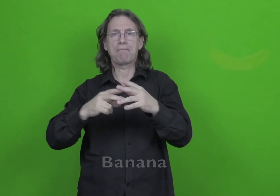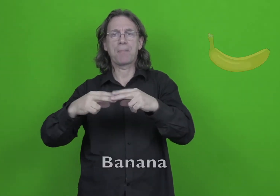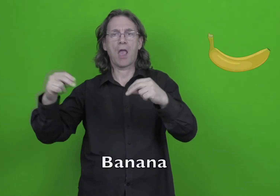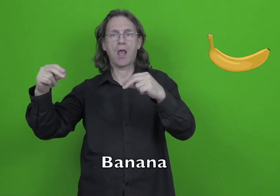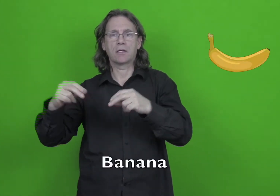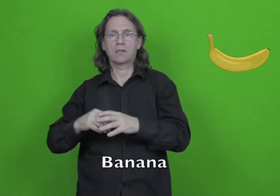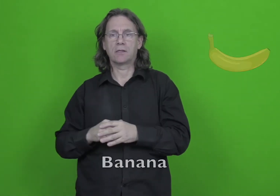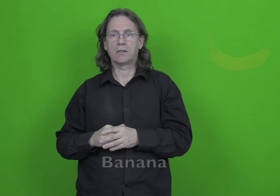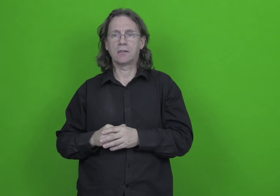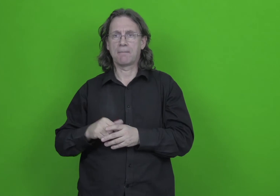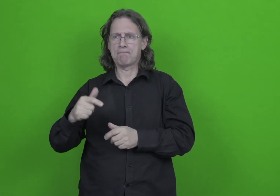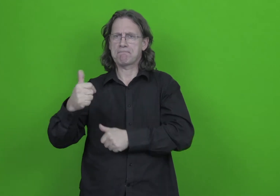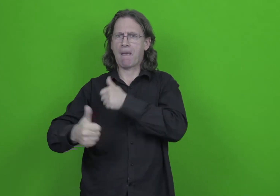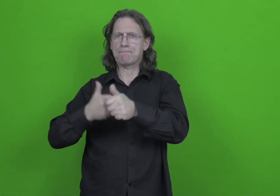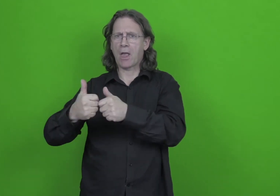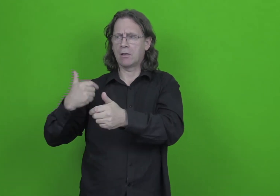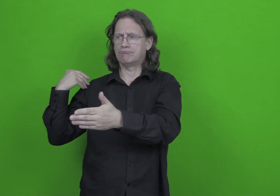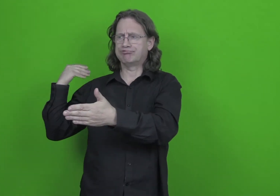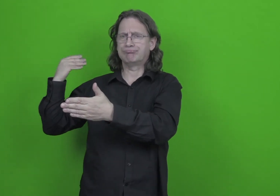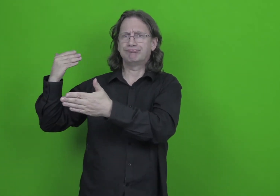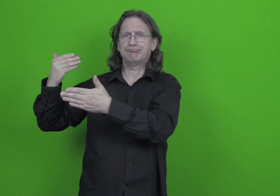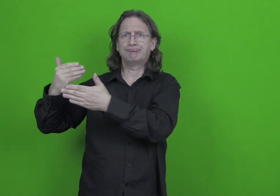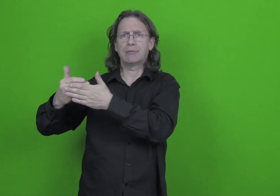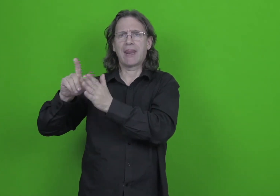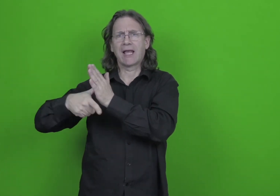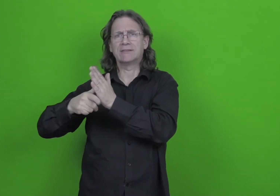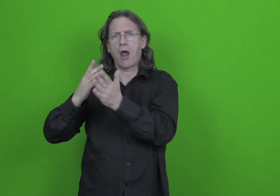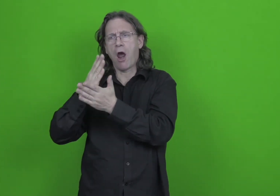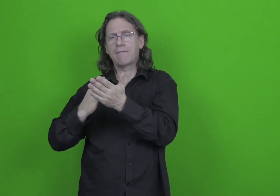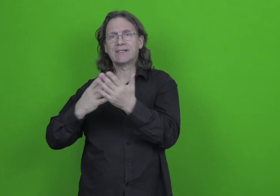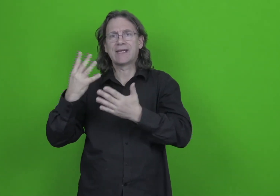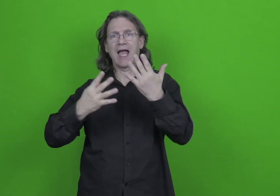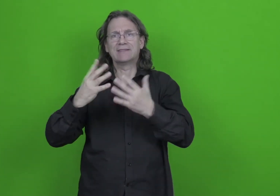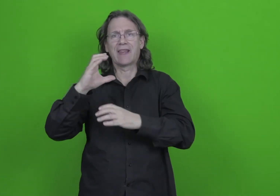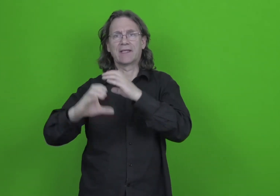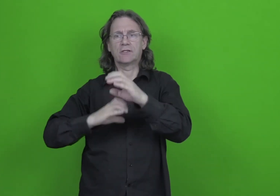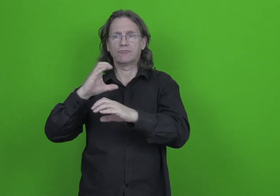was the most popular variety up until the latter half of the 19th century.